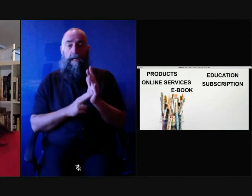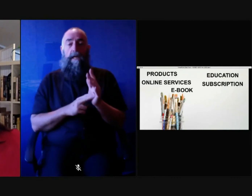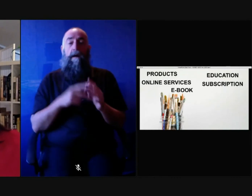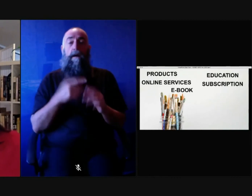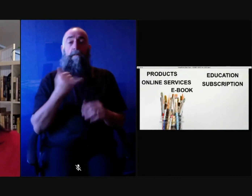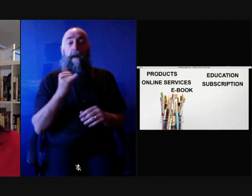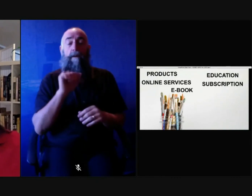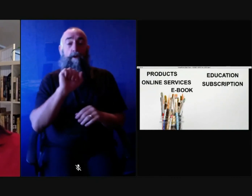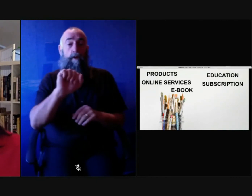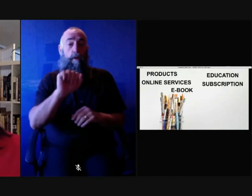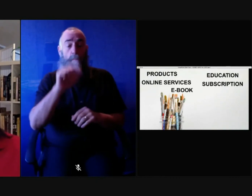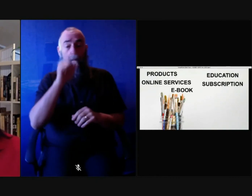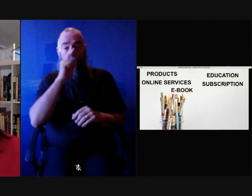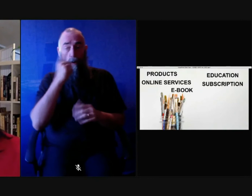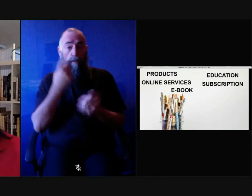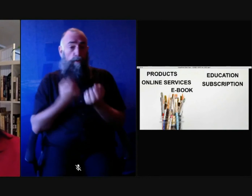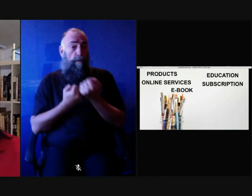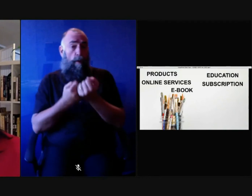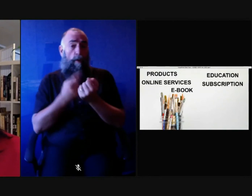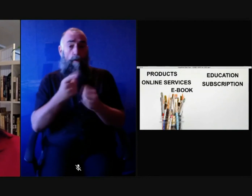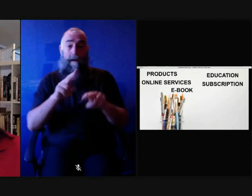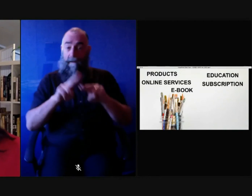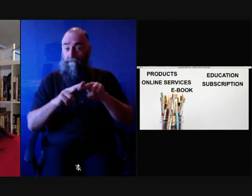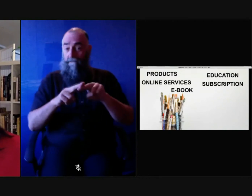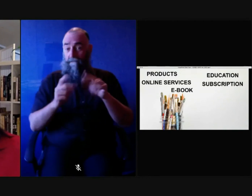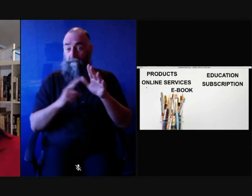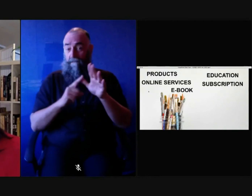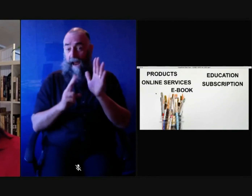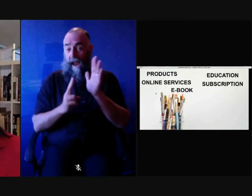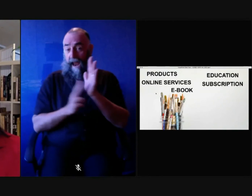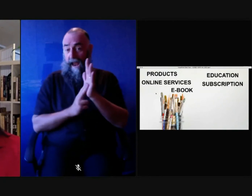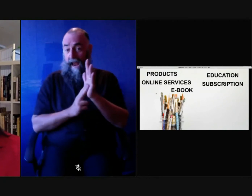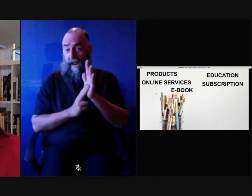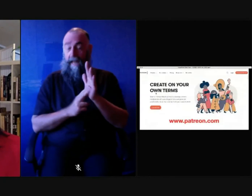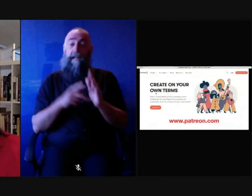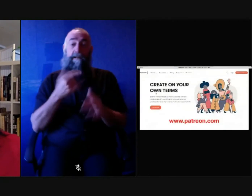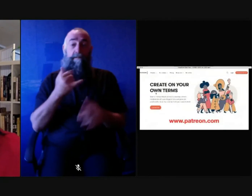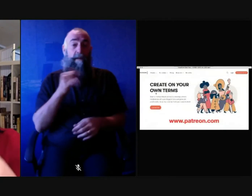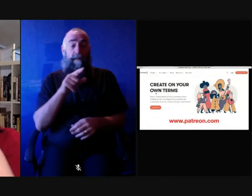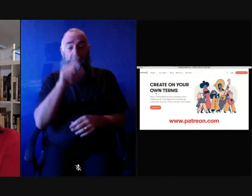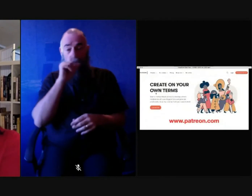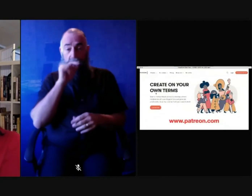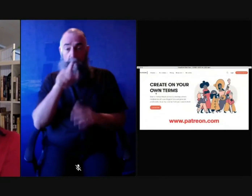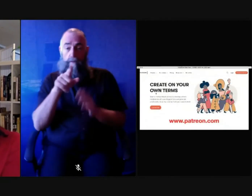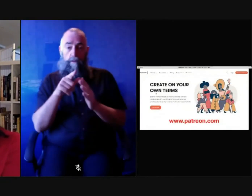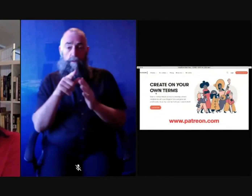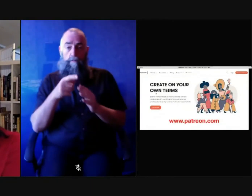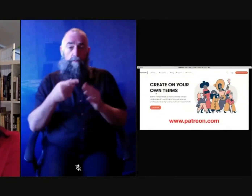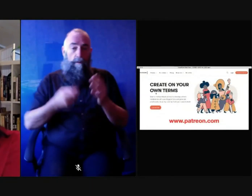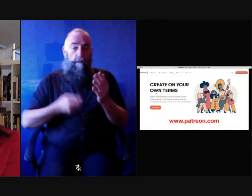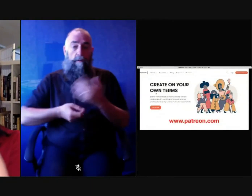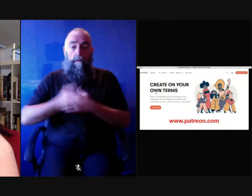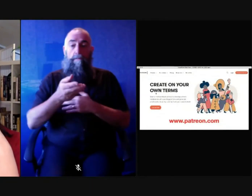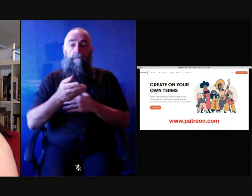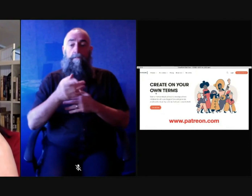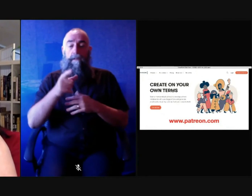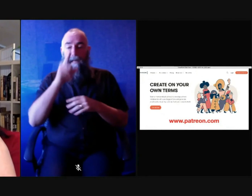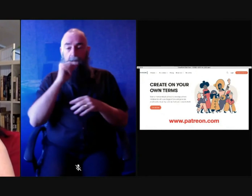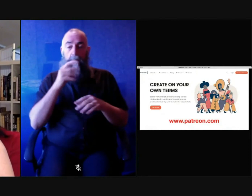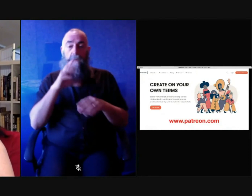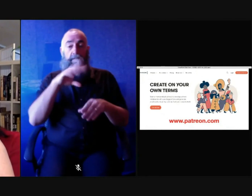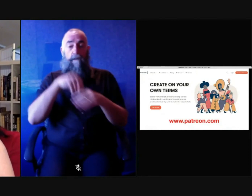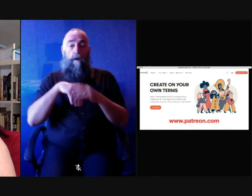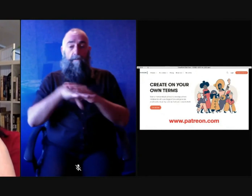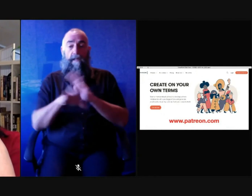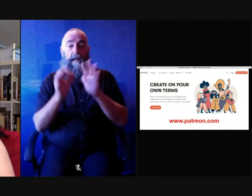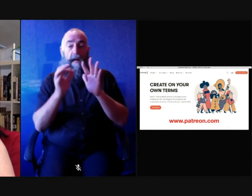interested in supporting you, and there are subscription-based services for you to investigate like Patreon that